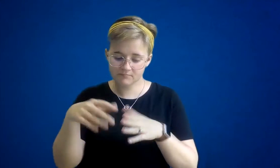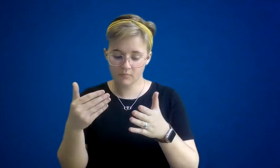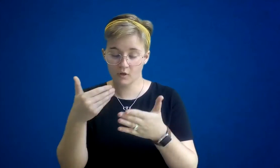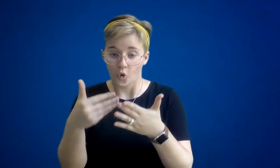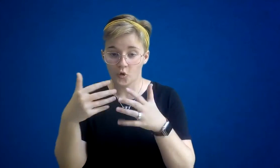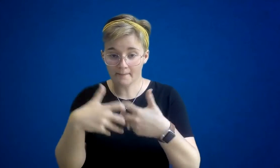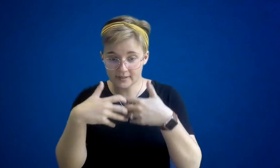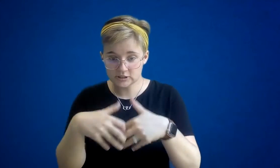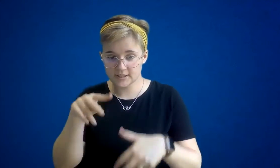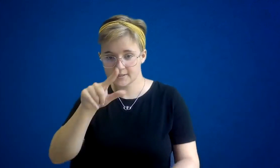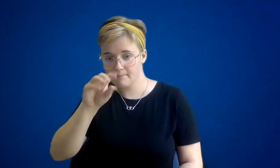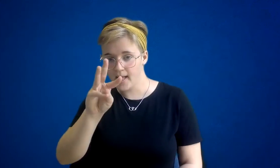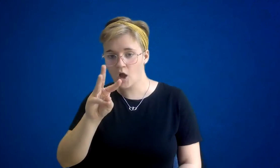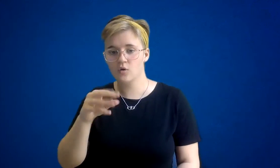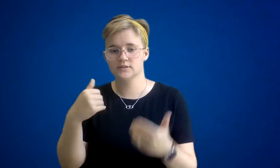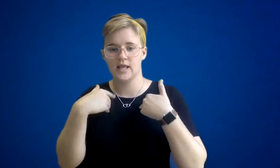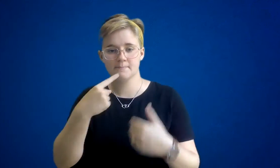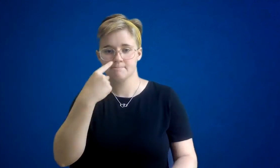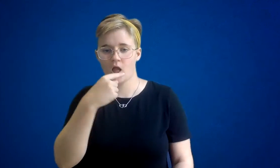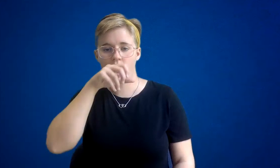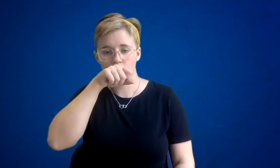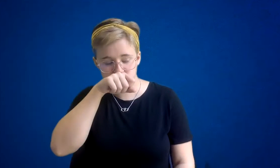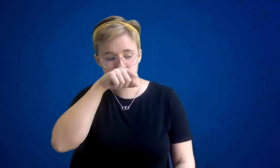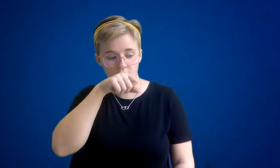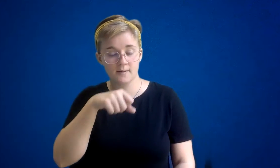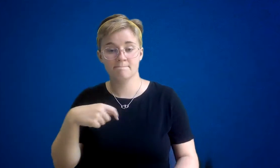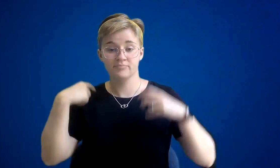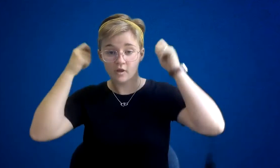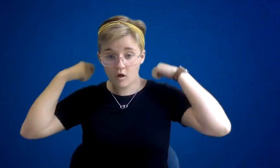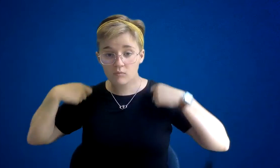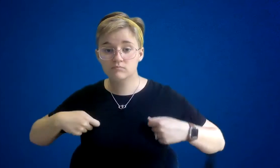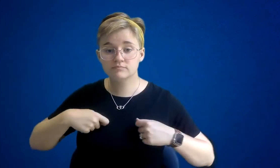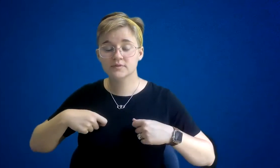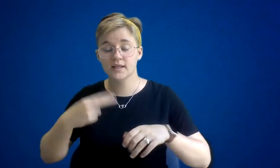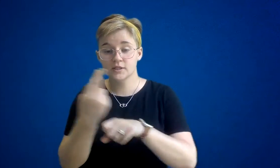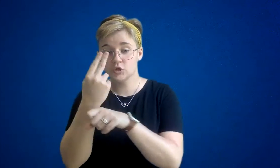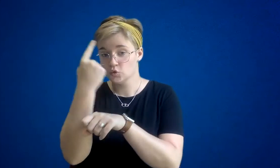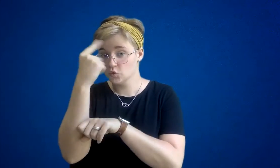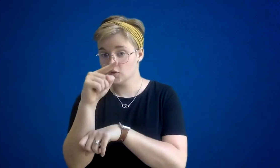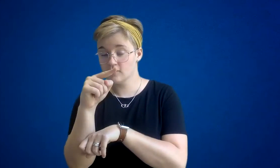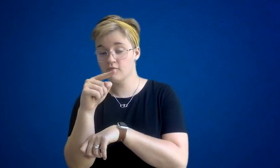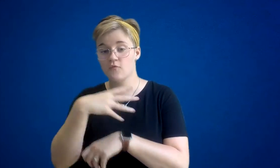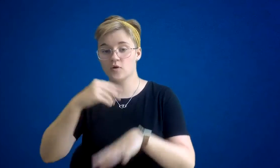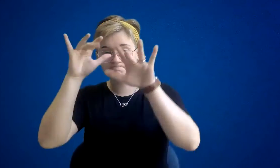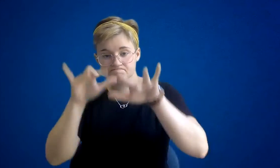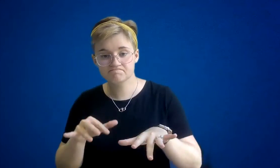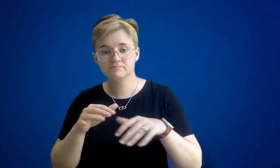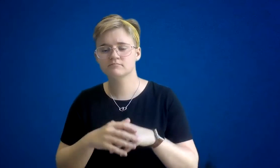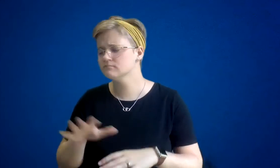she pulled the snow sled. Little Willie shook his head. Digging up a field is not the same as riding over